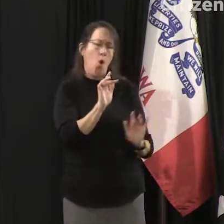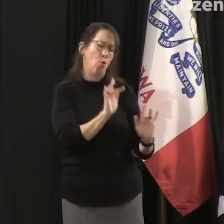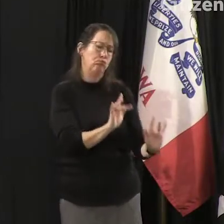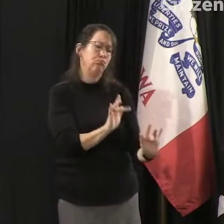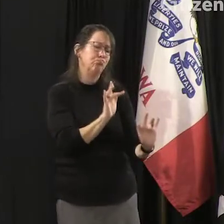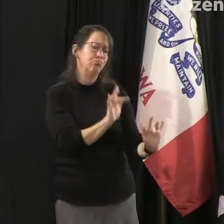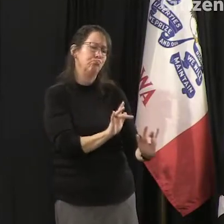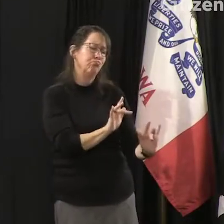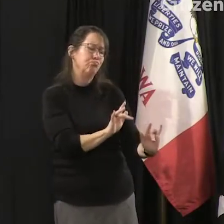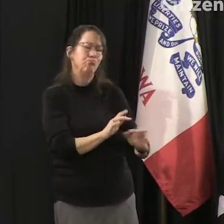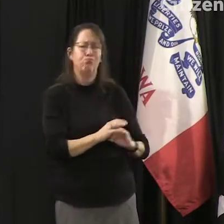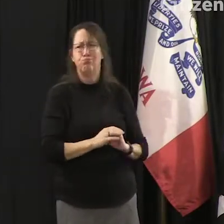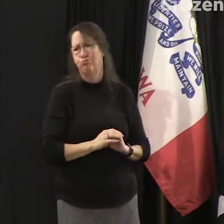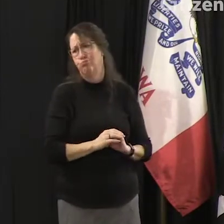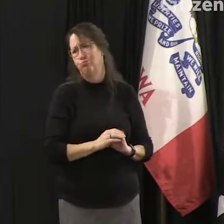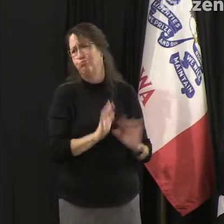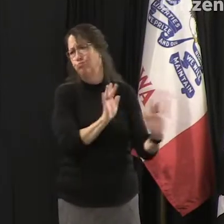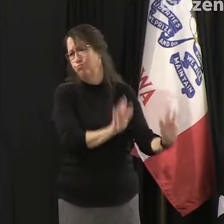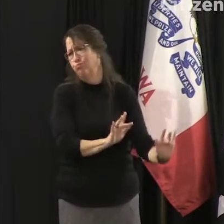sympathy.